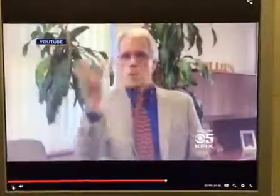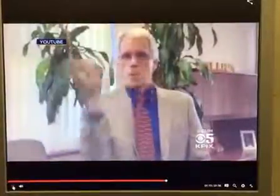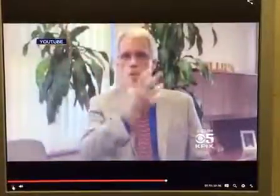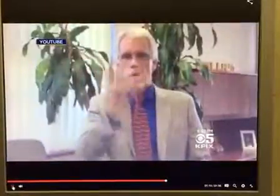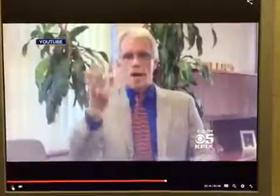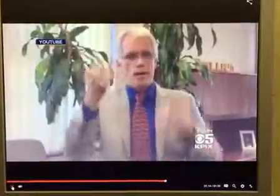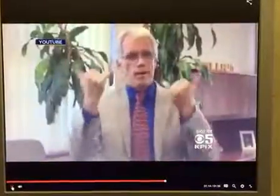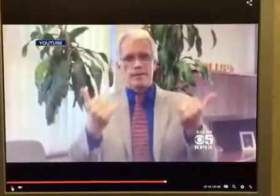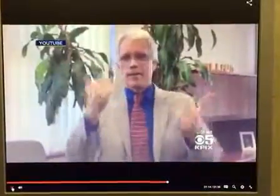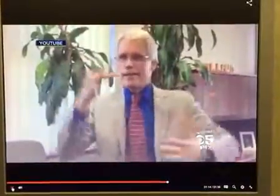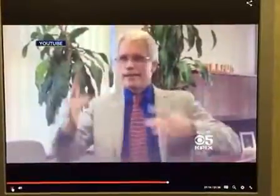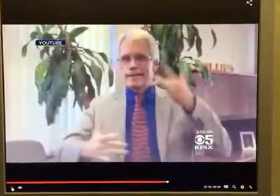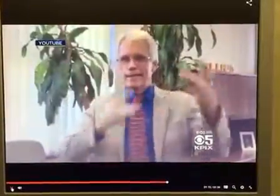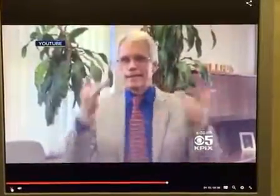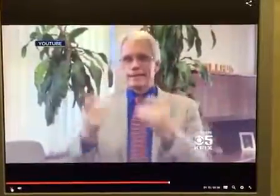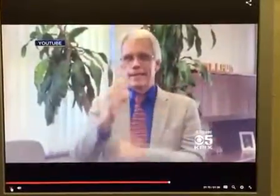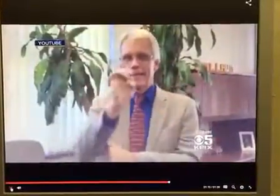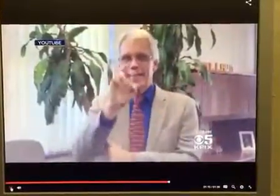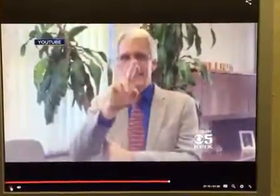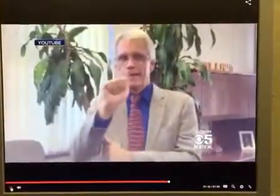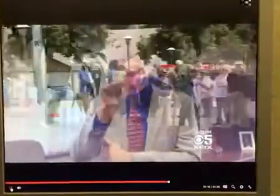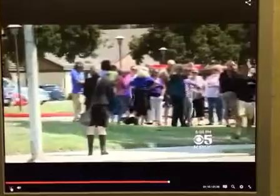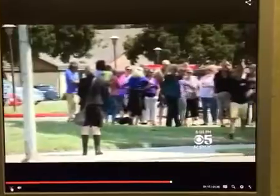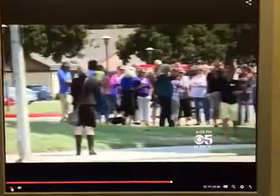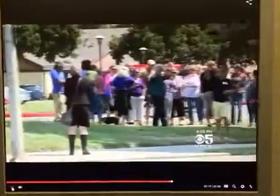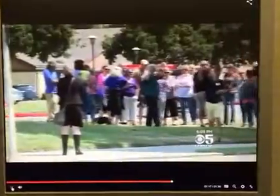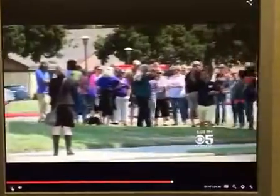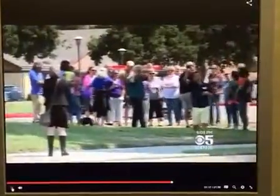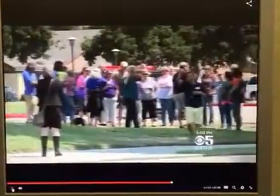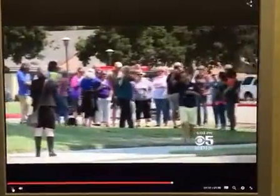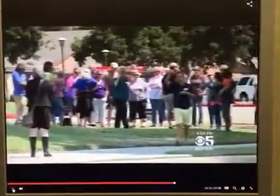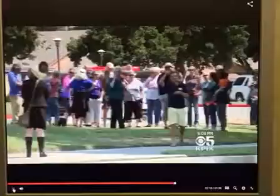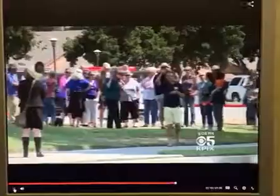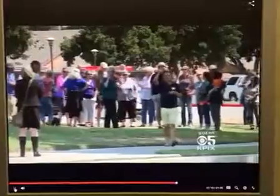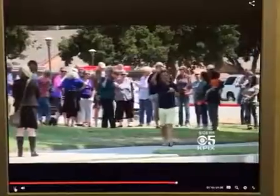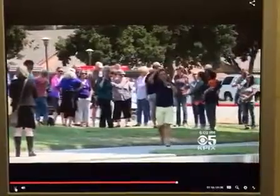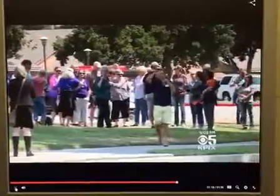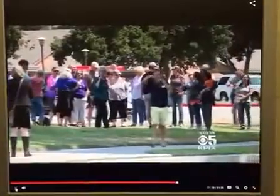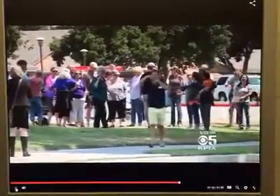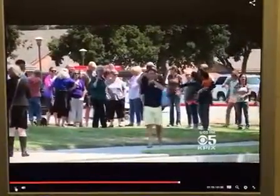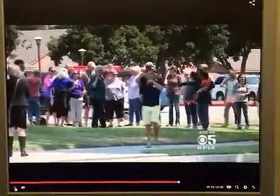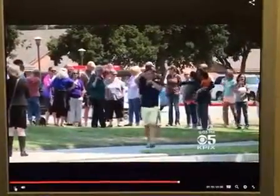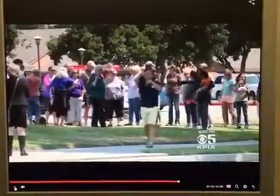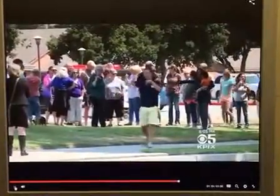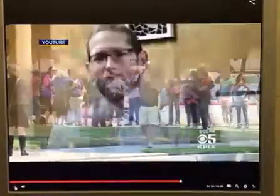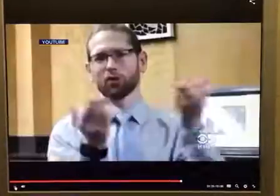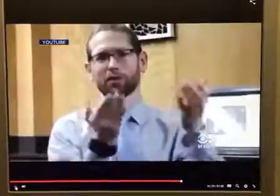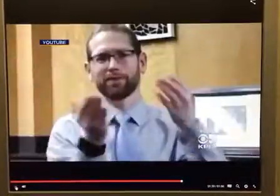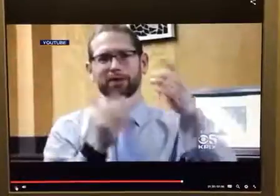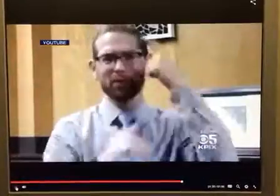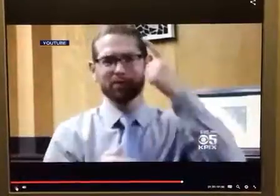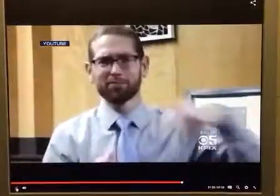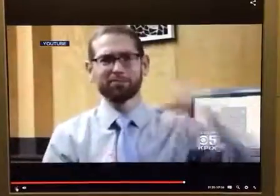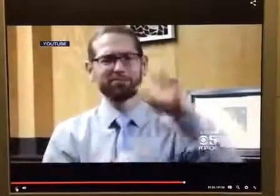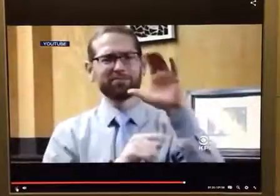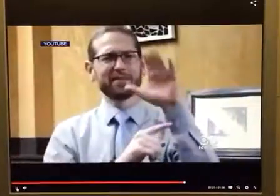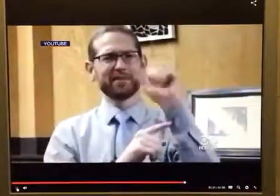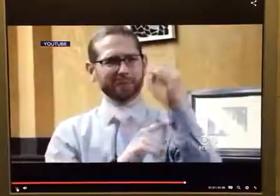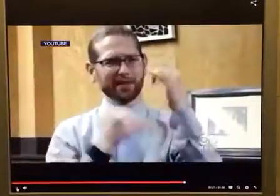Scott Kirby as the acting superintendent. Still, for the families and faculty, it's not good enough. They want assurances that Vernig